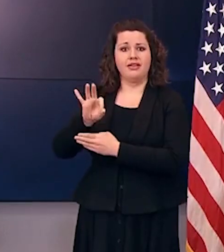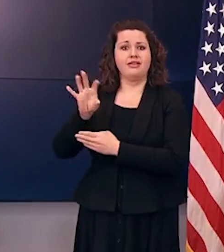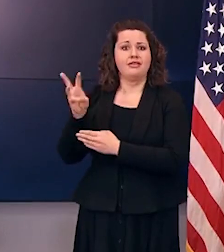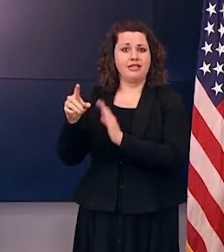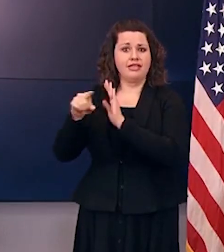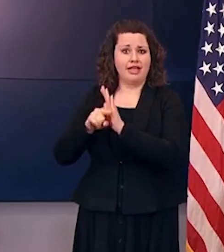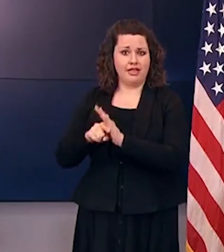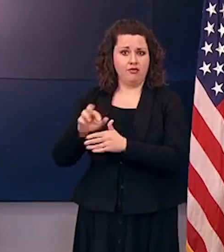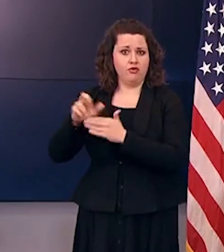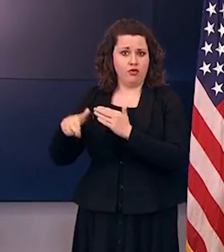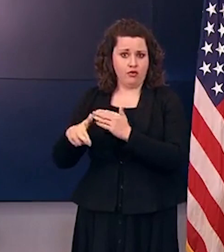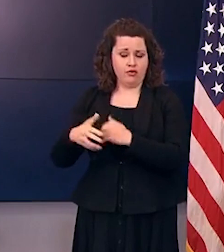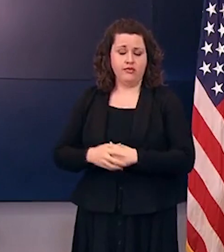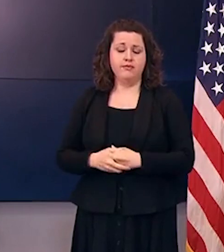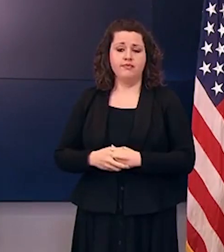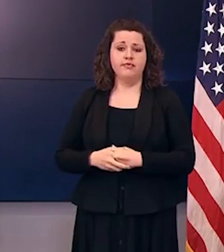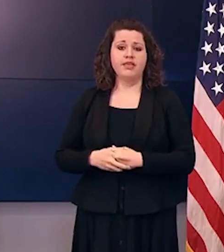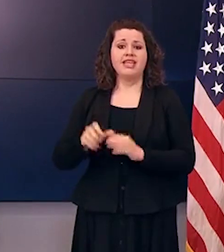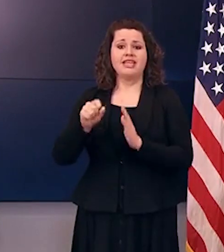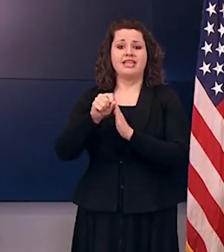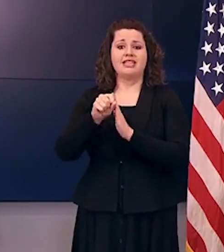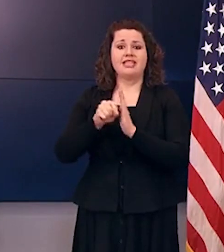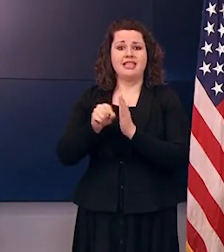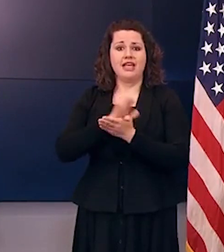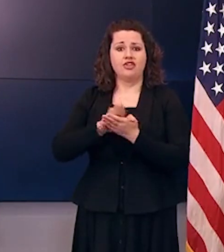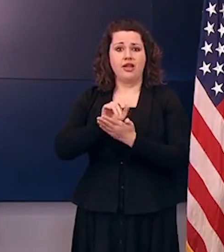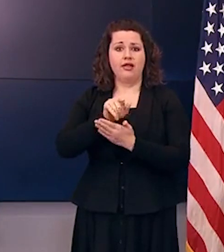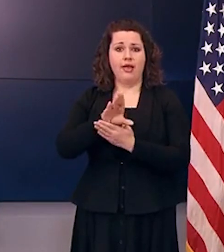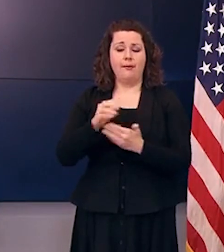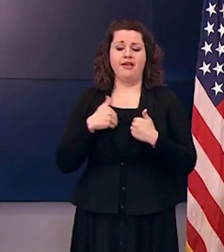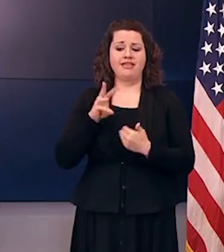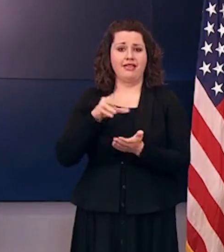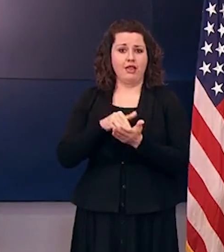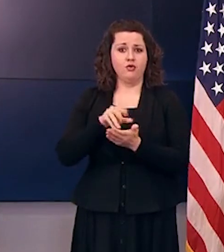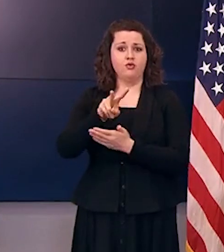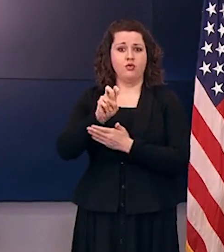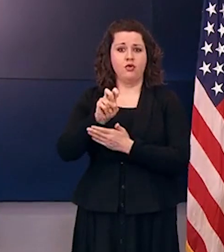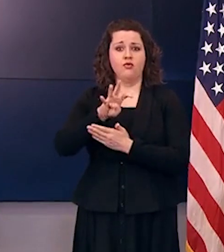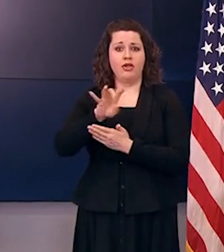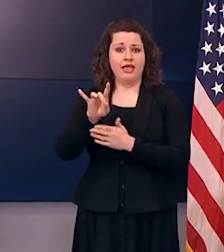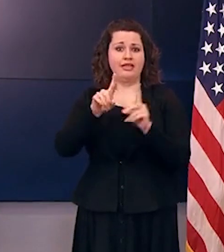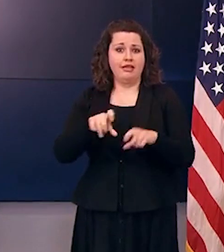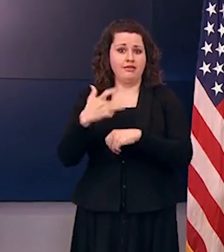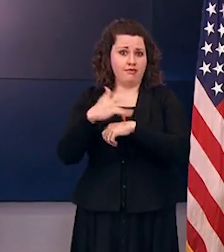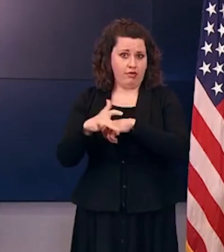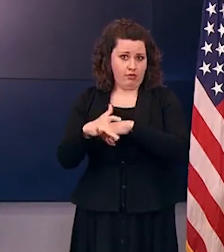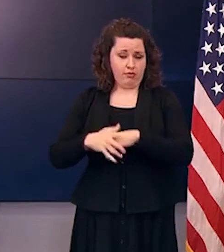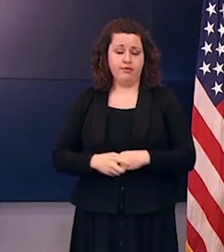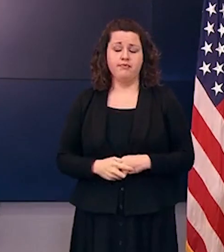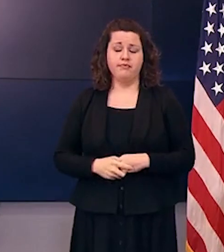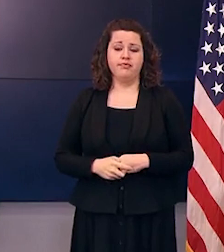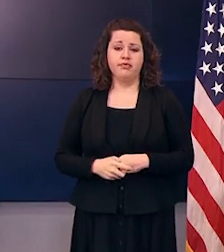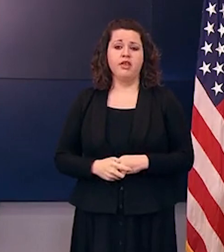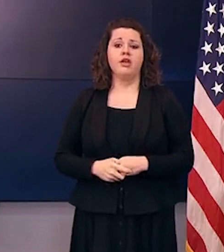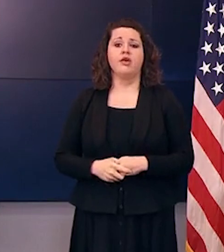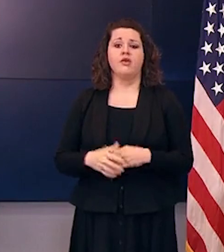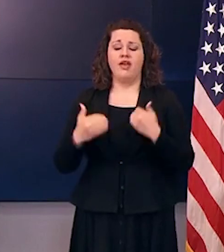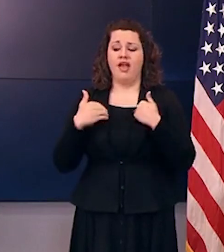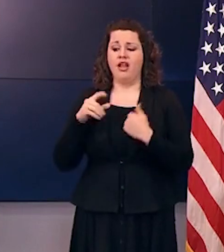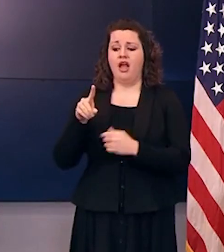24,496 negative tests. The State Hygienic Lab has 6,248 tests available. We have